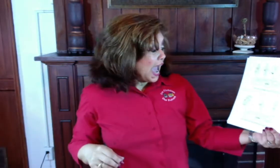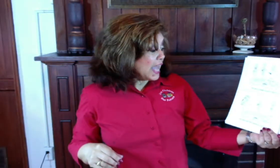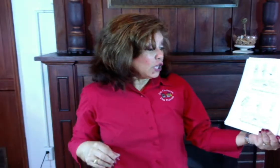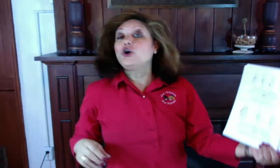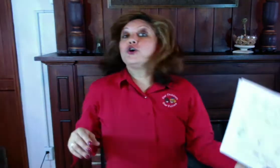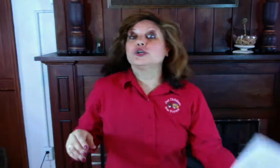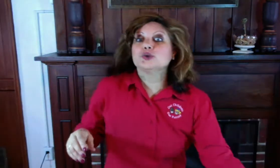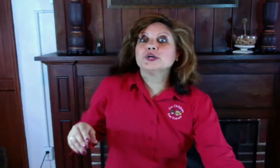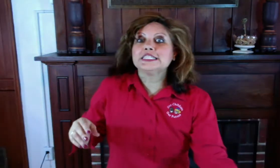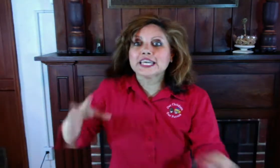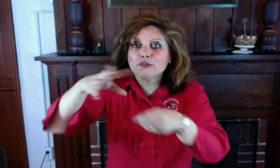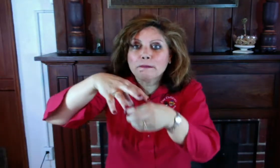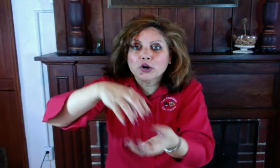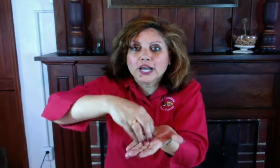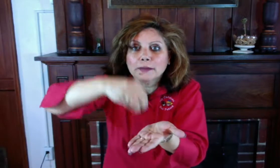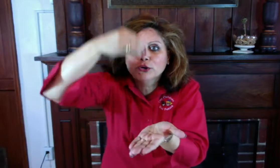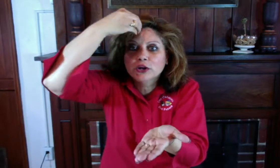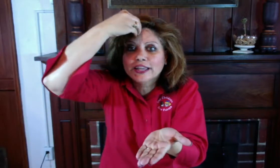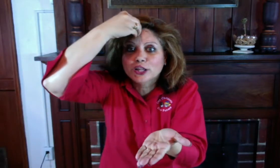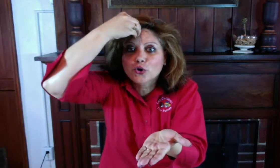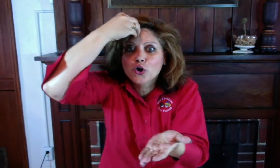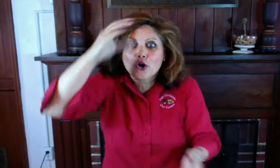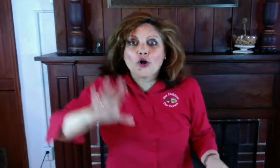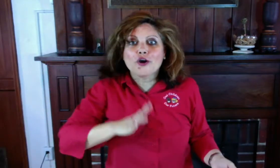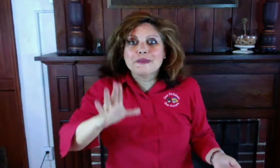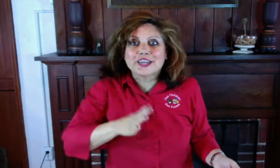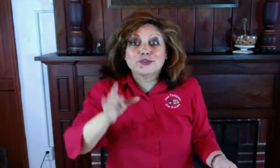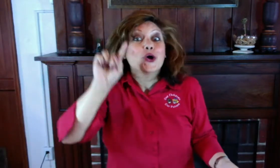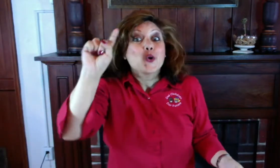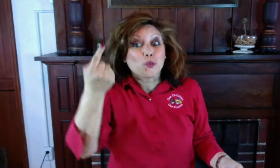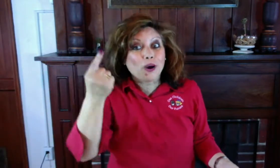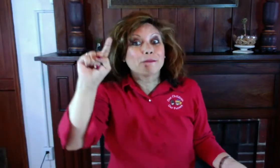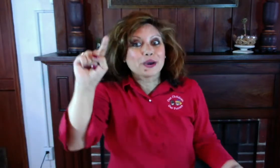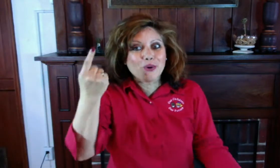and learn. So we're going to take it from a book and put it on our head. Learn all our manners one by one.